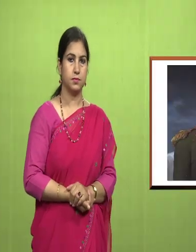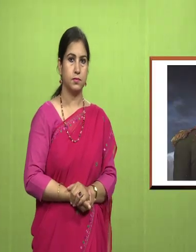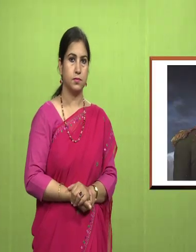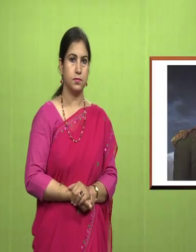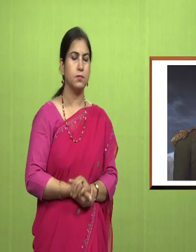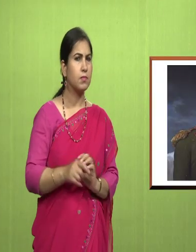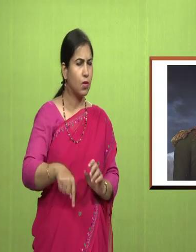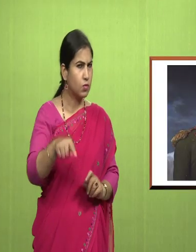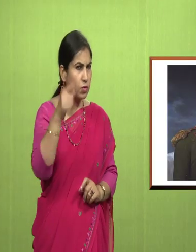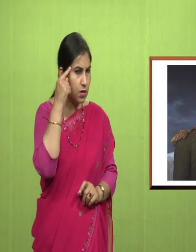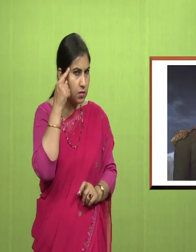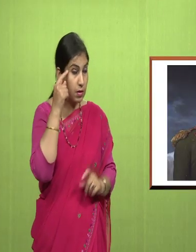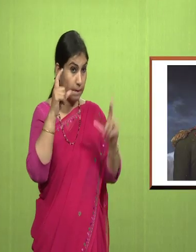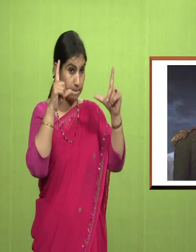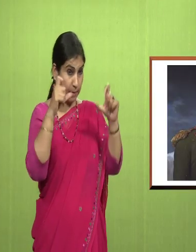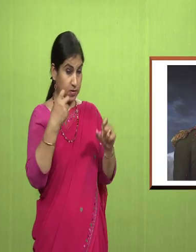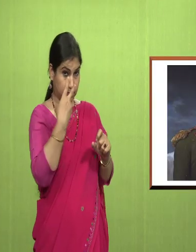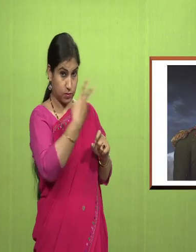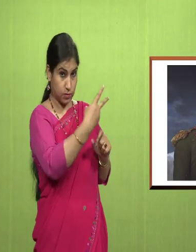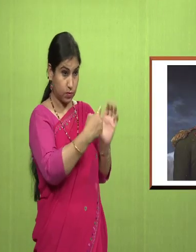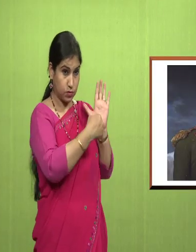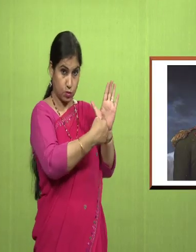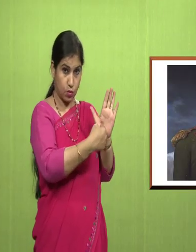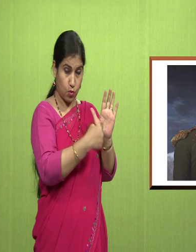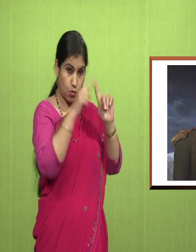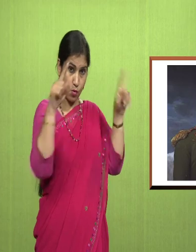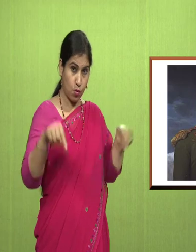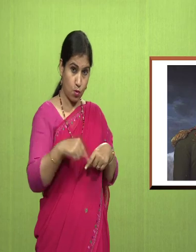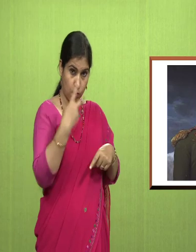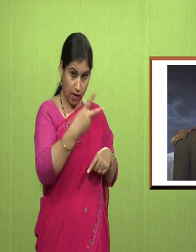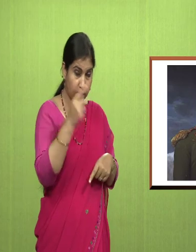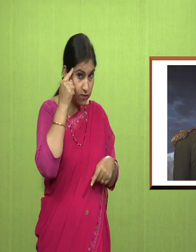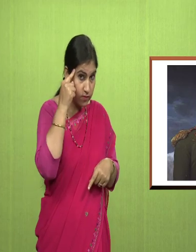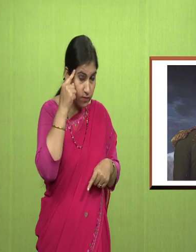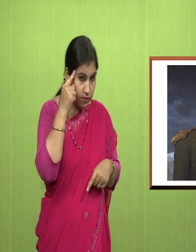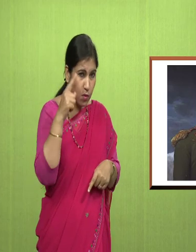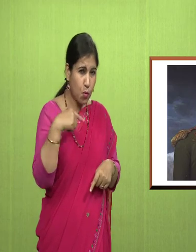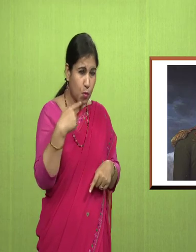Can you now recognize the picture that is showing on the screen right now?